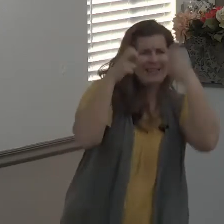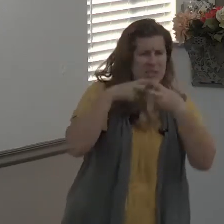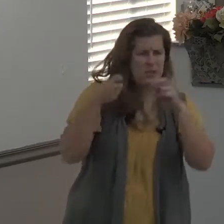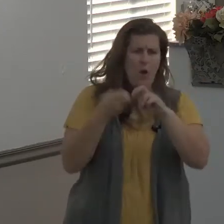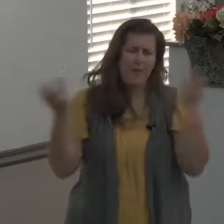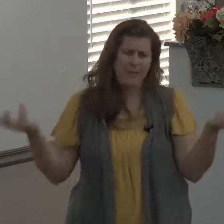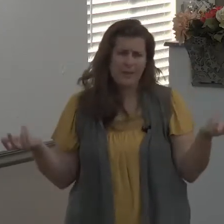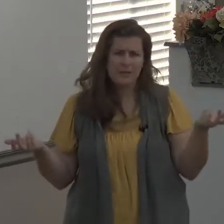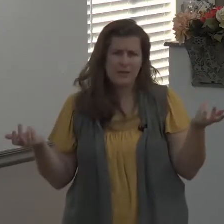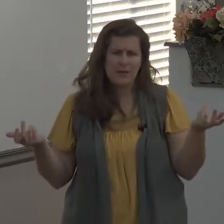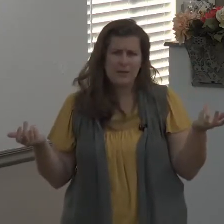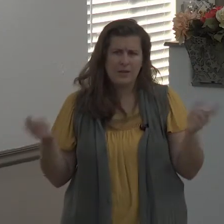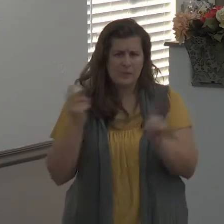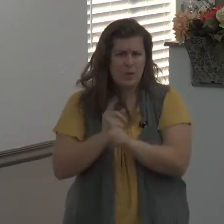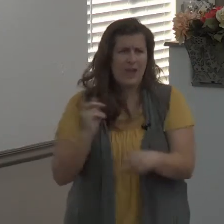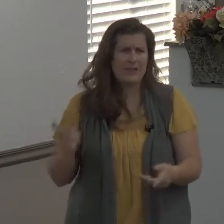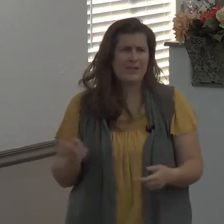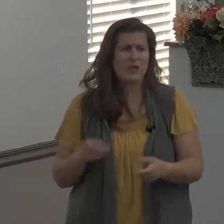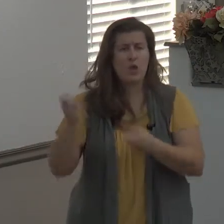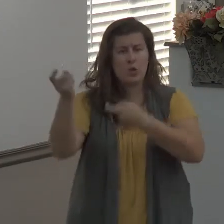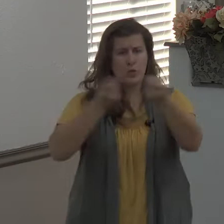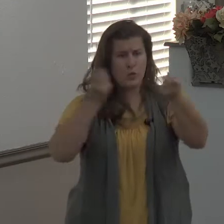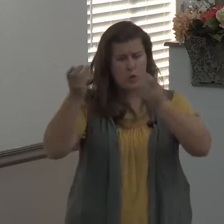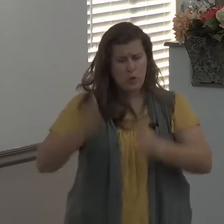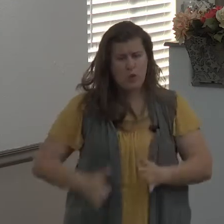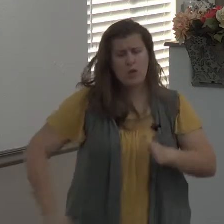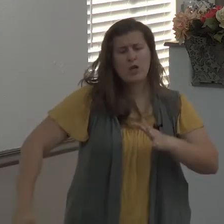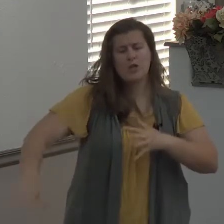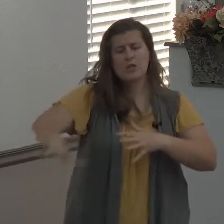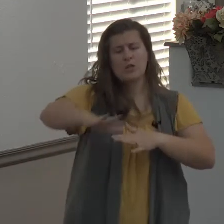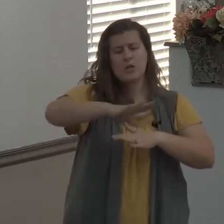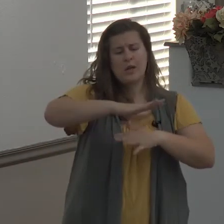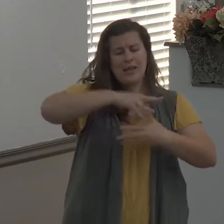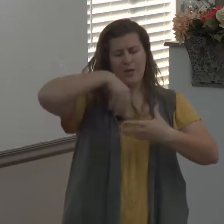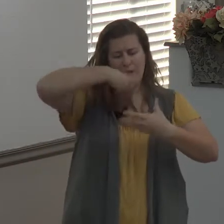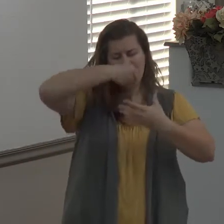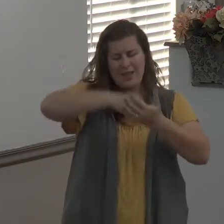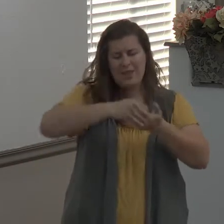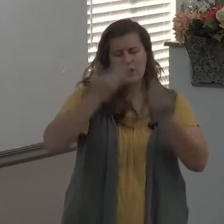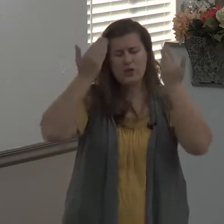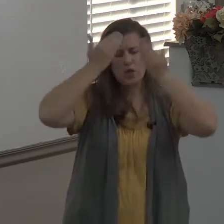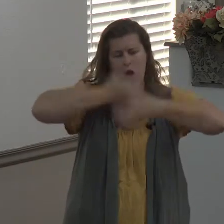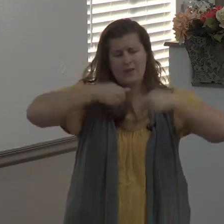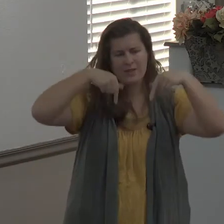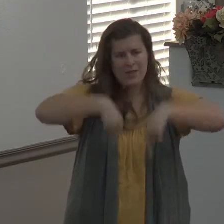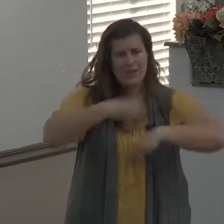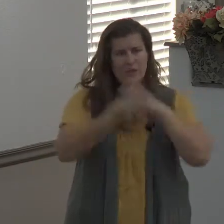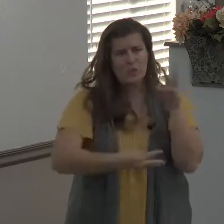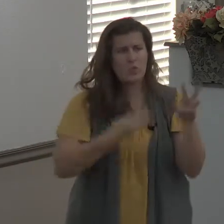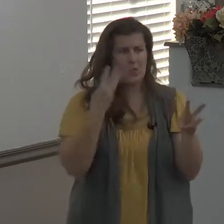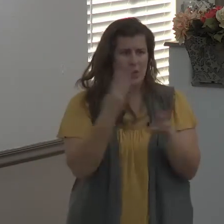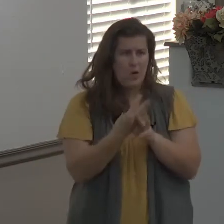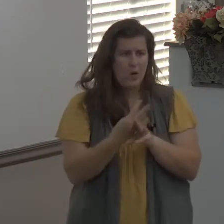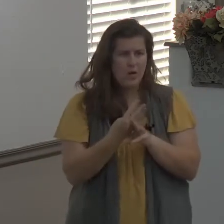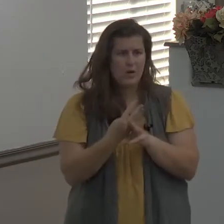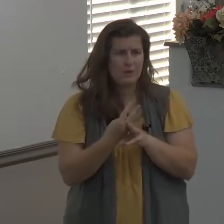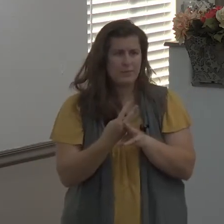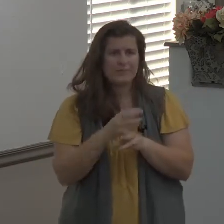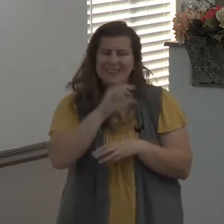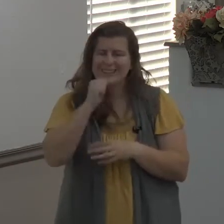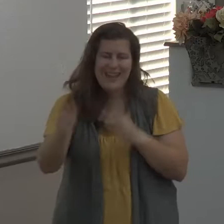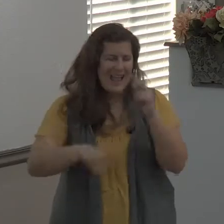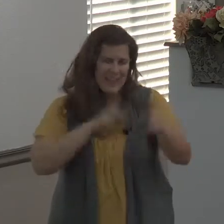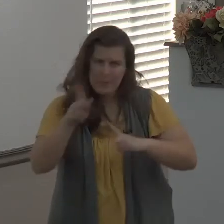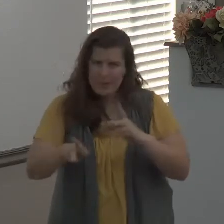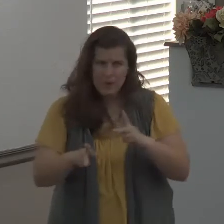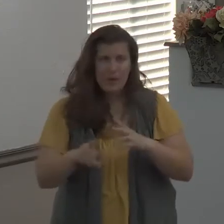problem, but in reality, they're not the problem. Satan's the problem. It's the rulers of the darkness